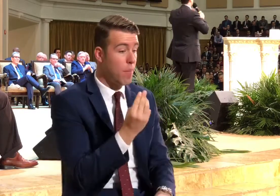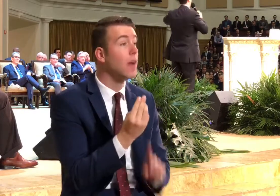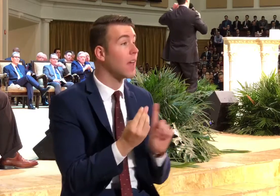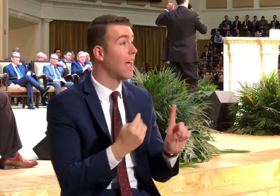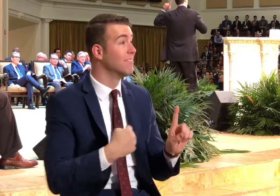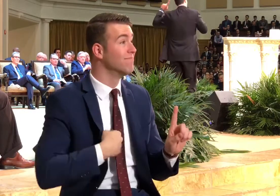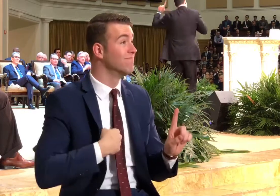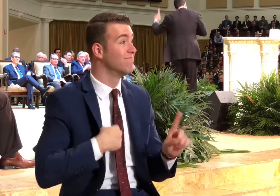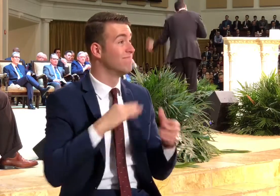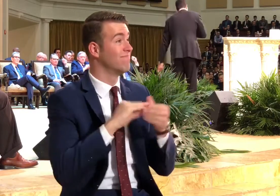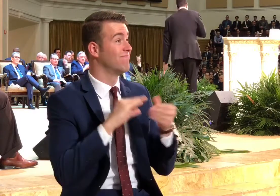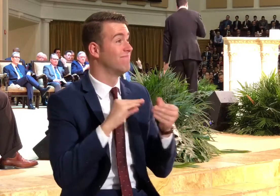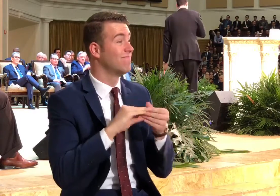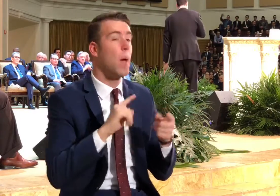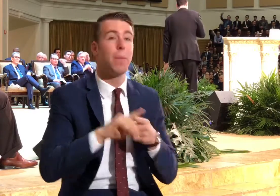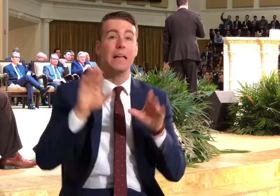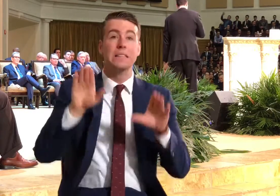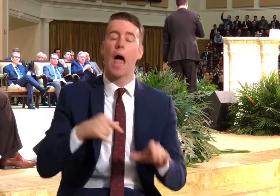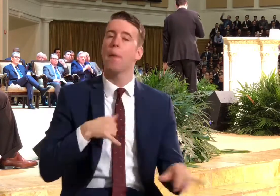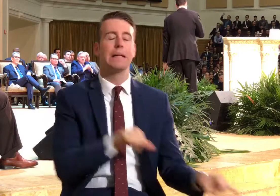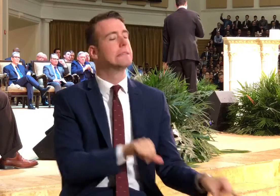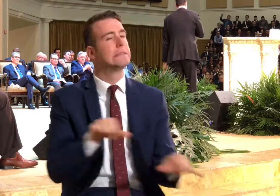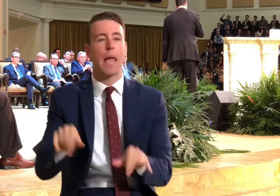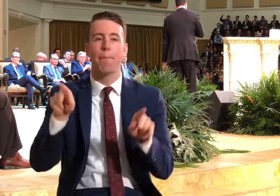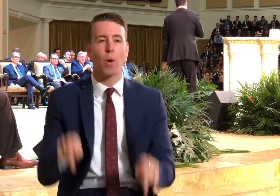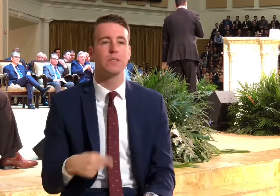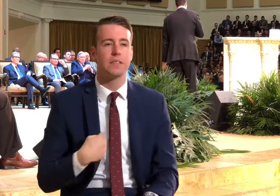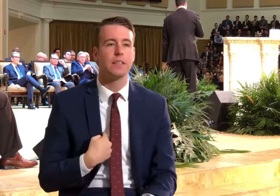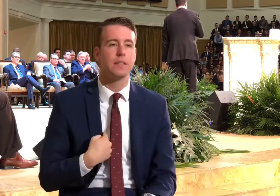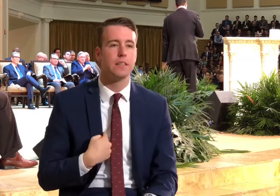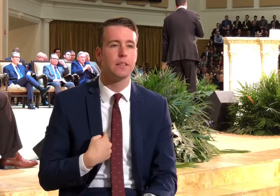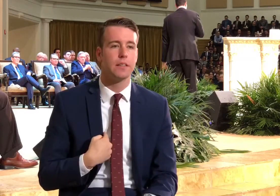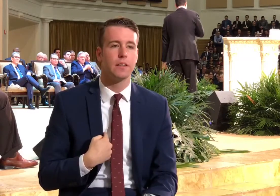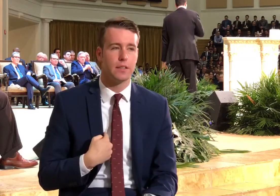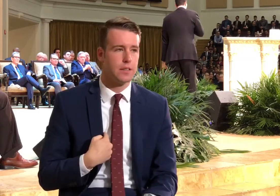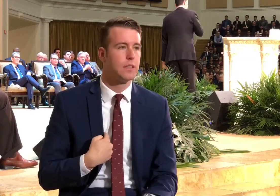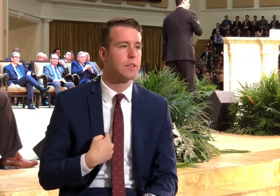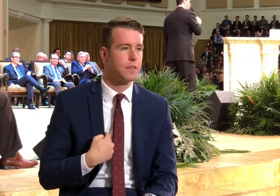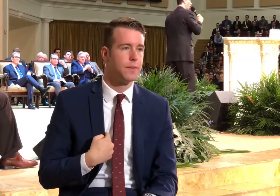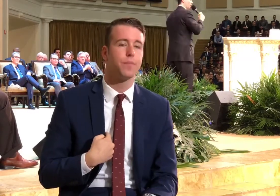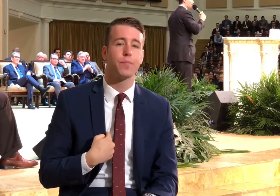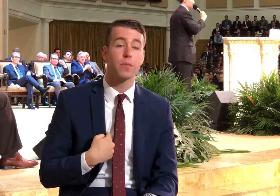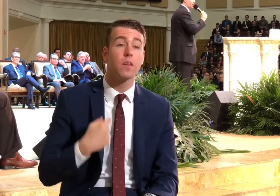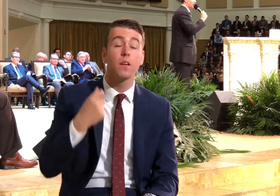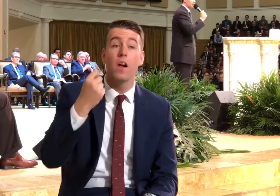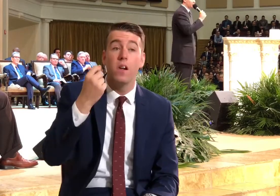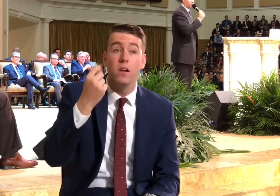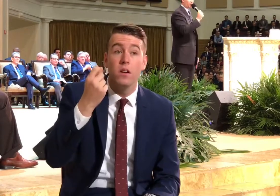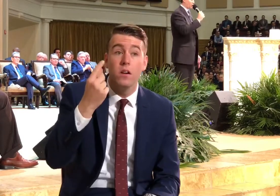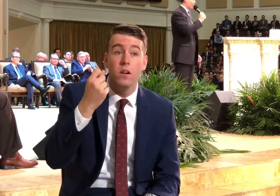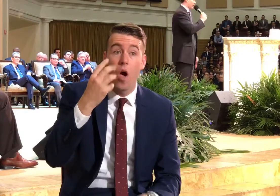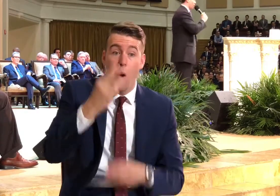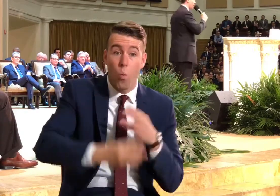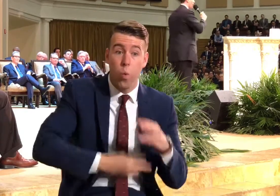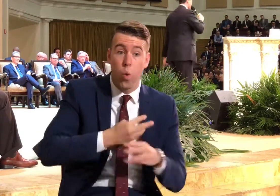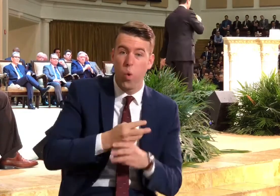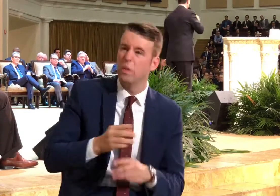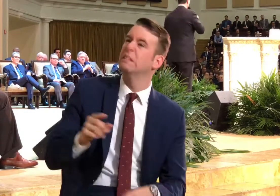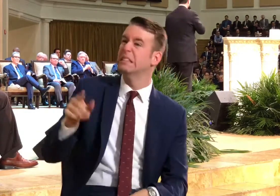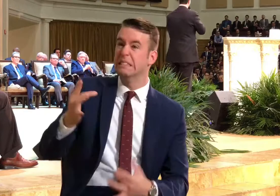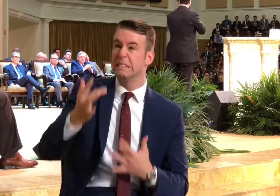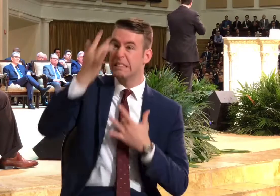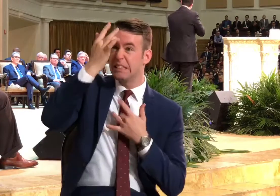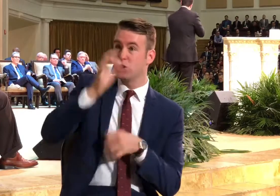say they are on Sunday. Our world doesn't need a sick church.